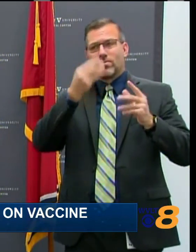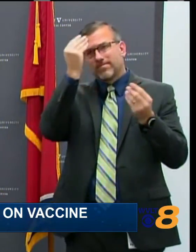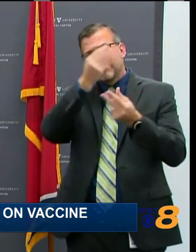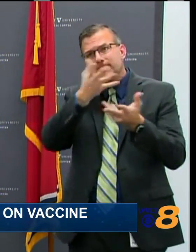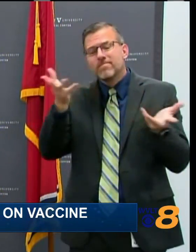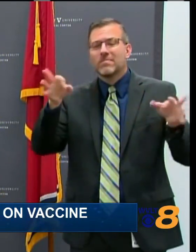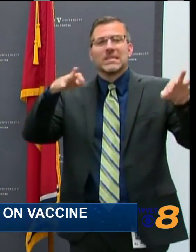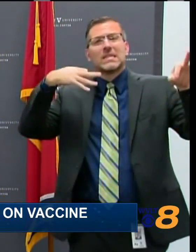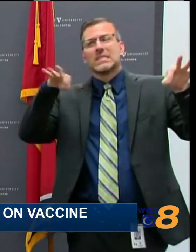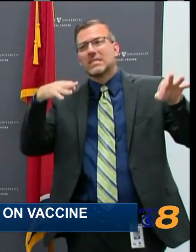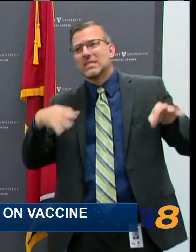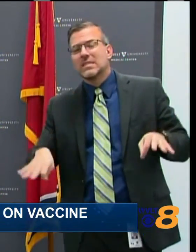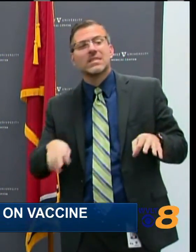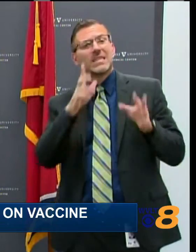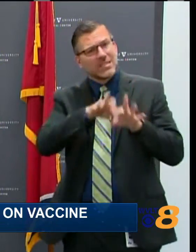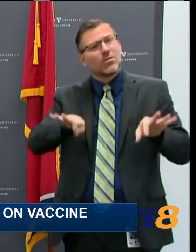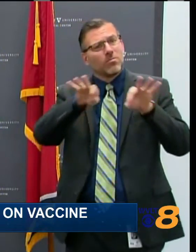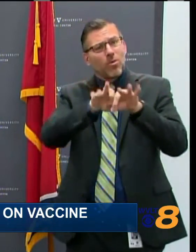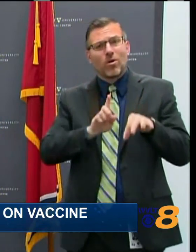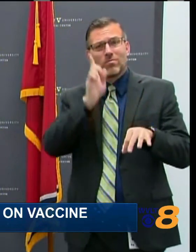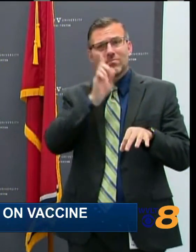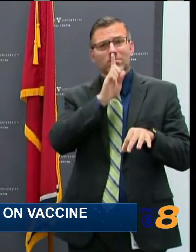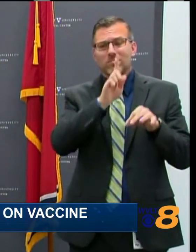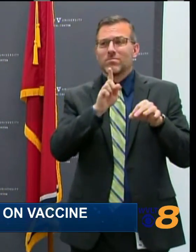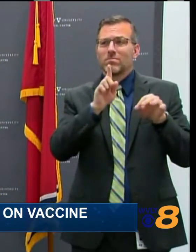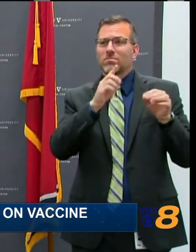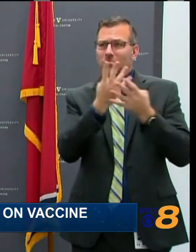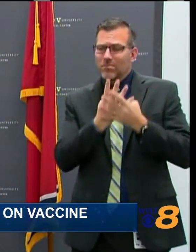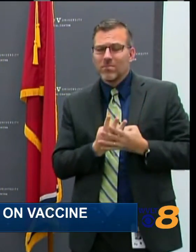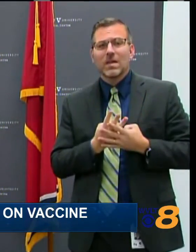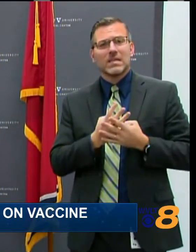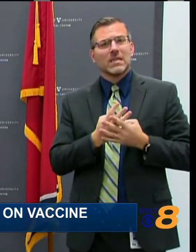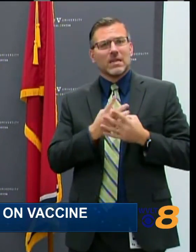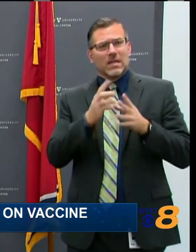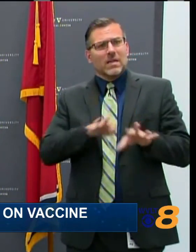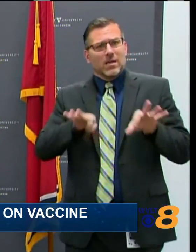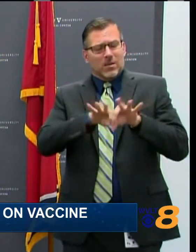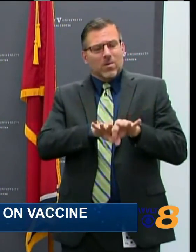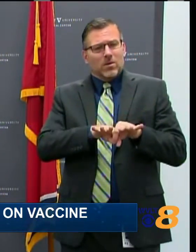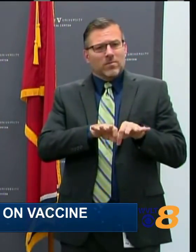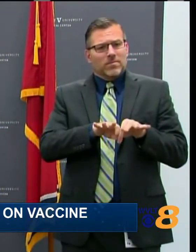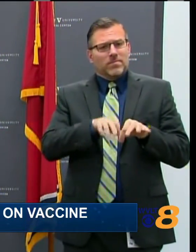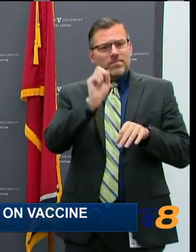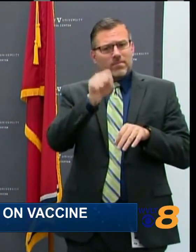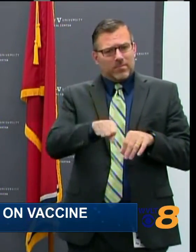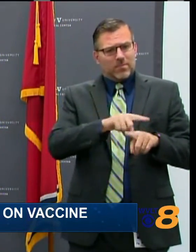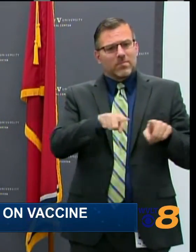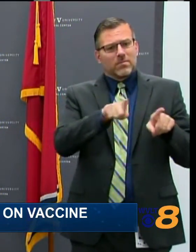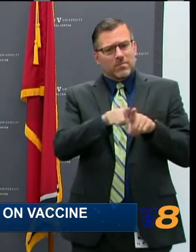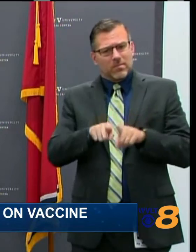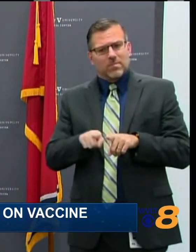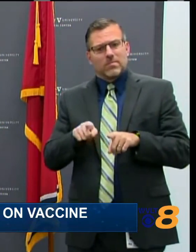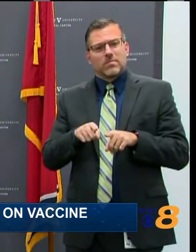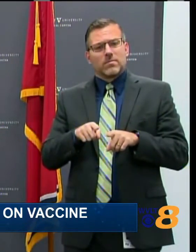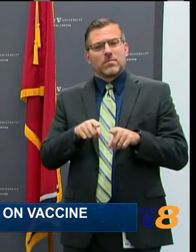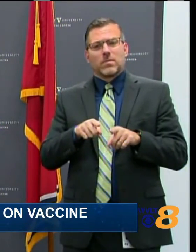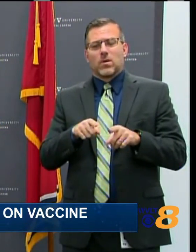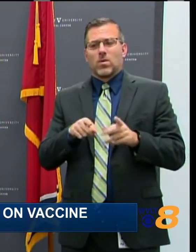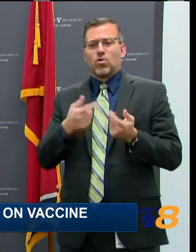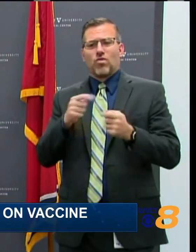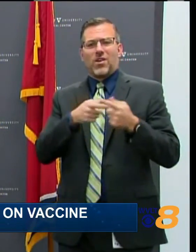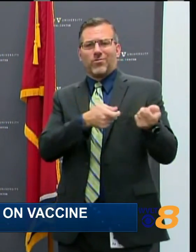not only to get tested, and we used that experience that we had with testing and with engaging in a greater way communities